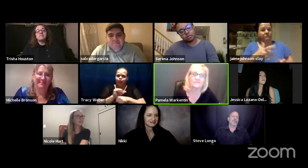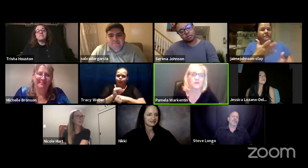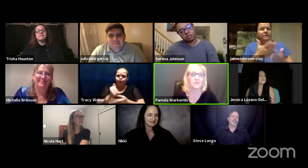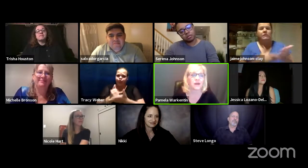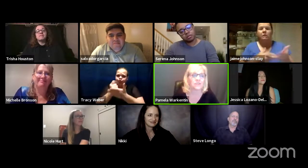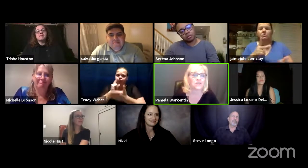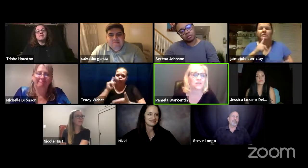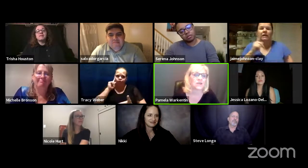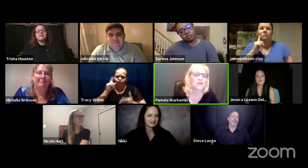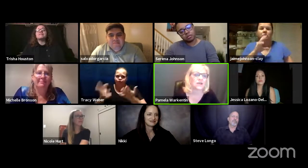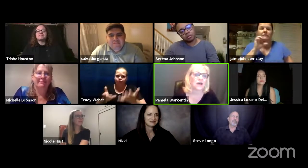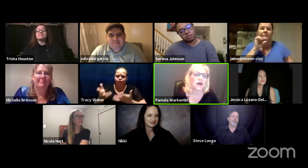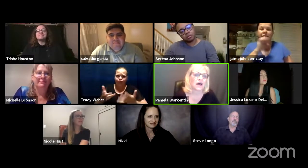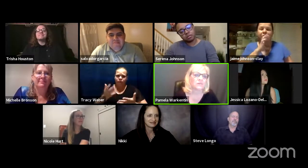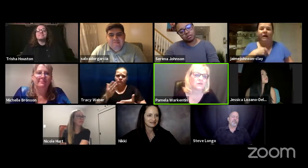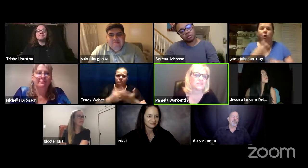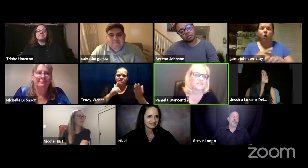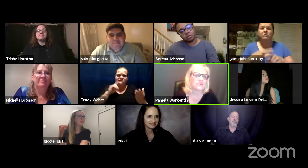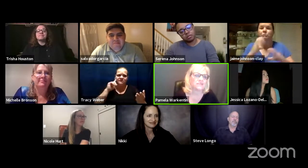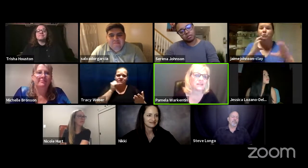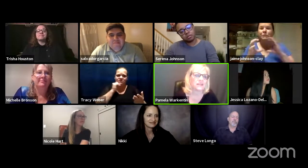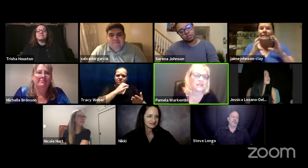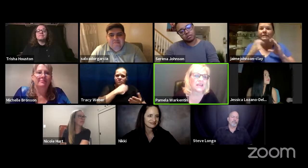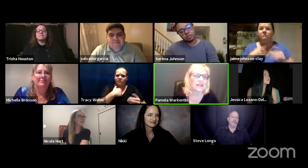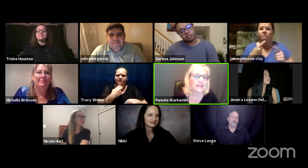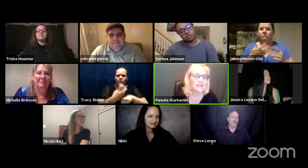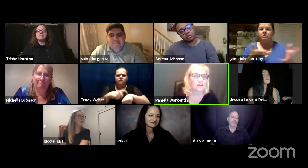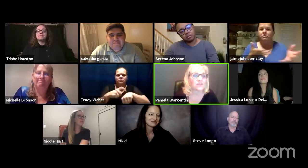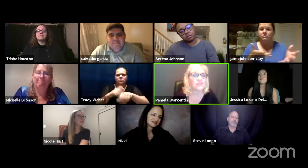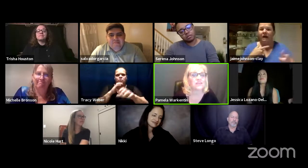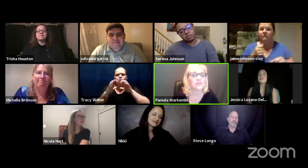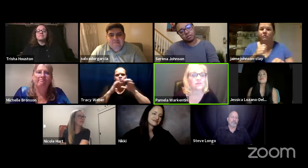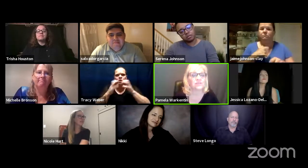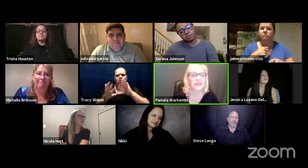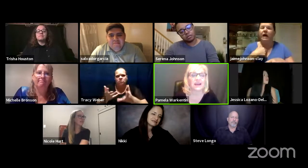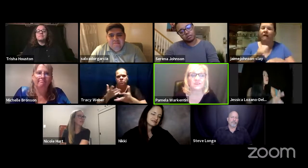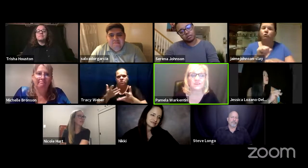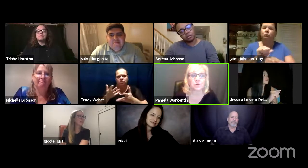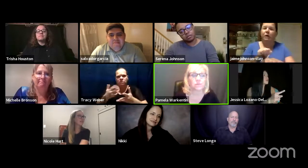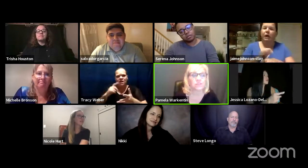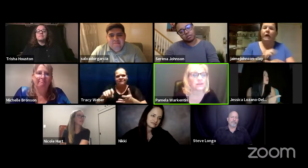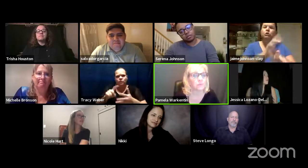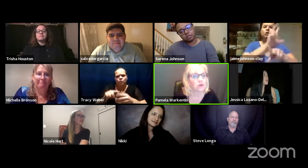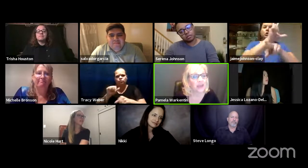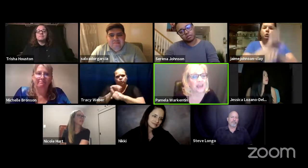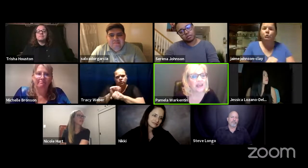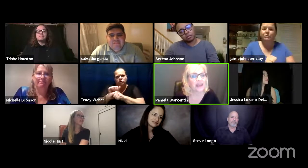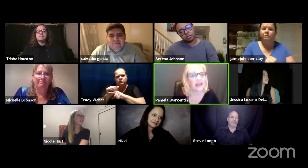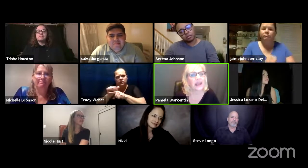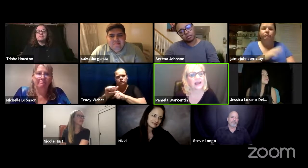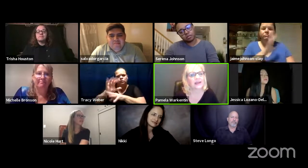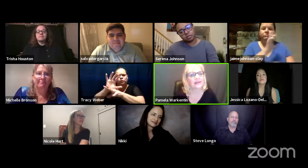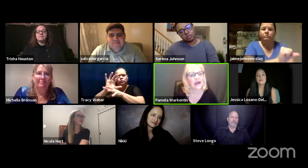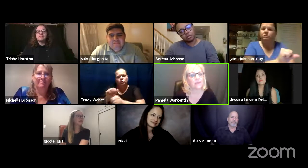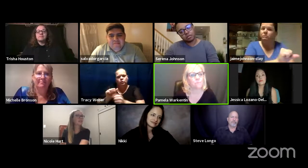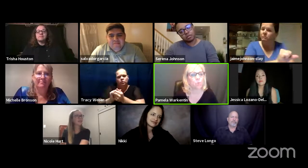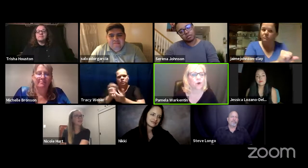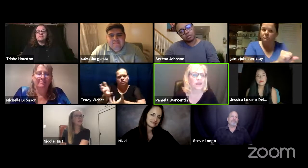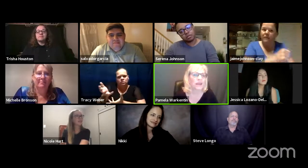very much. There is definitely a need. There are seniors that have difficulty communicating, and I'm working